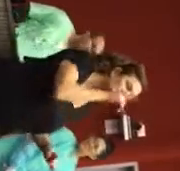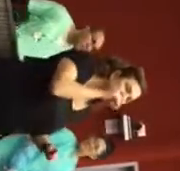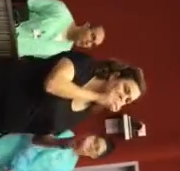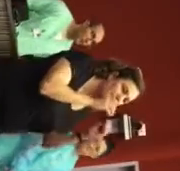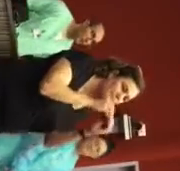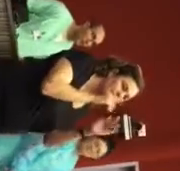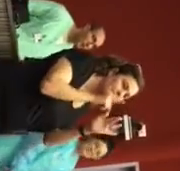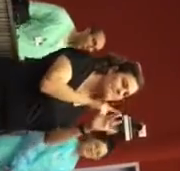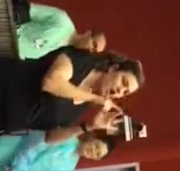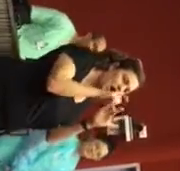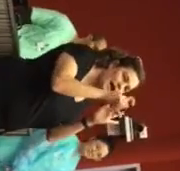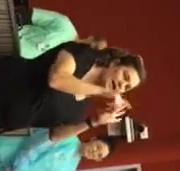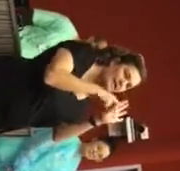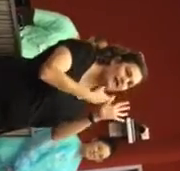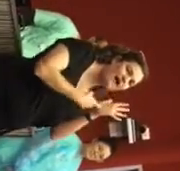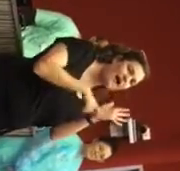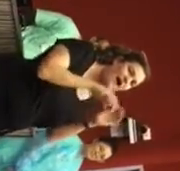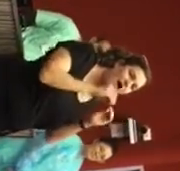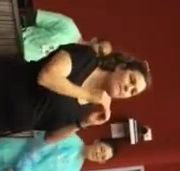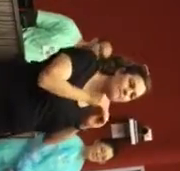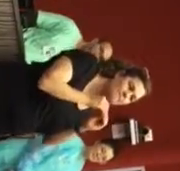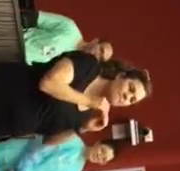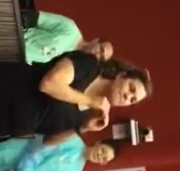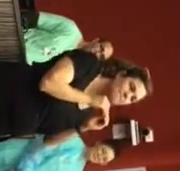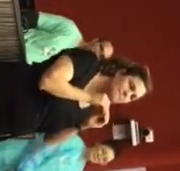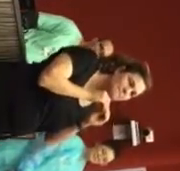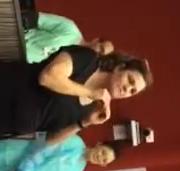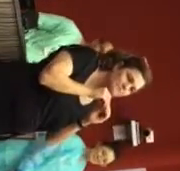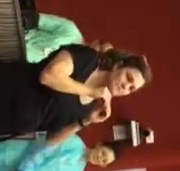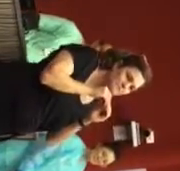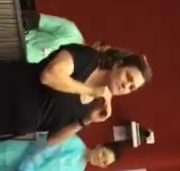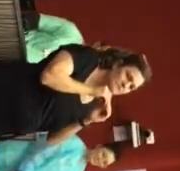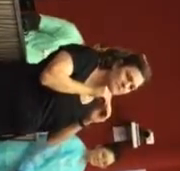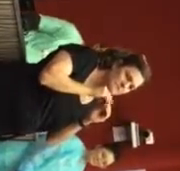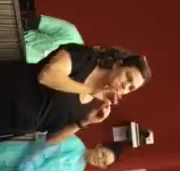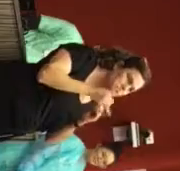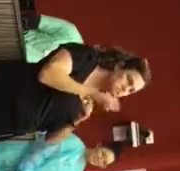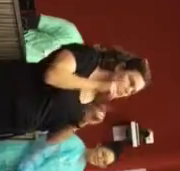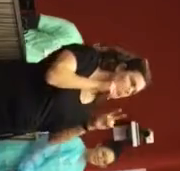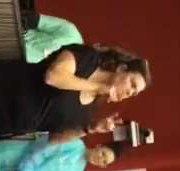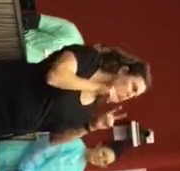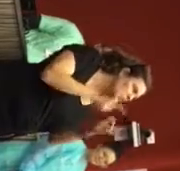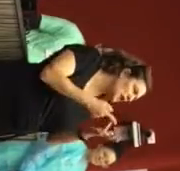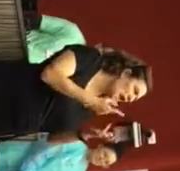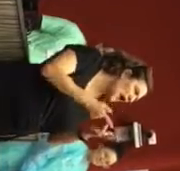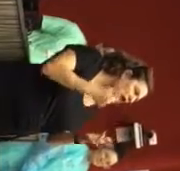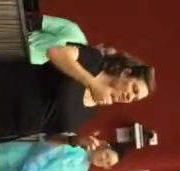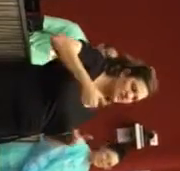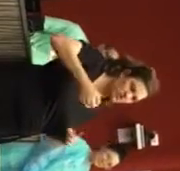You could use bicarb soda, or we could just look into other products, because